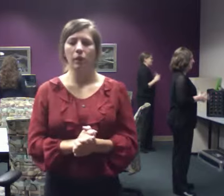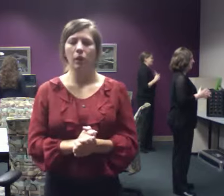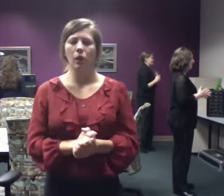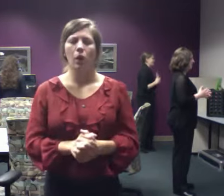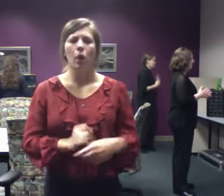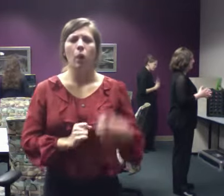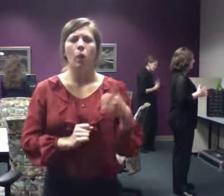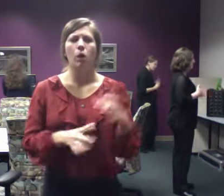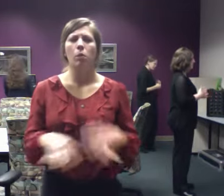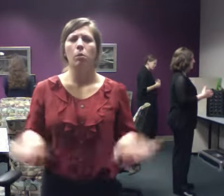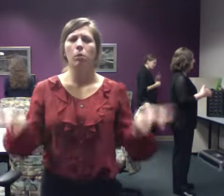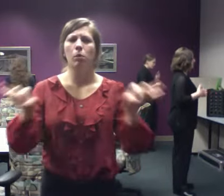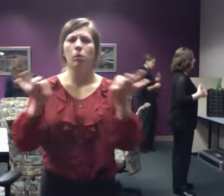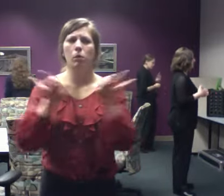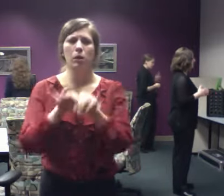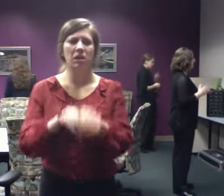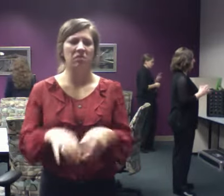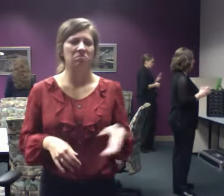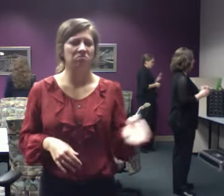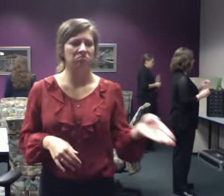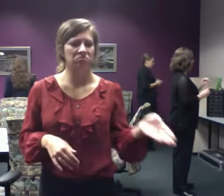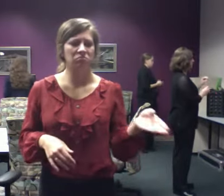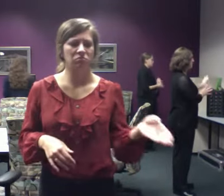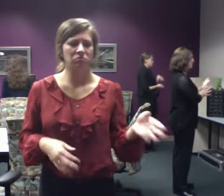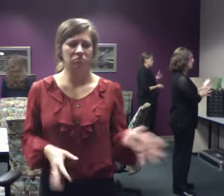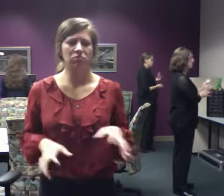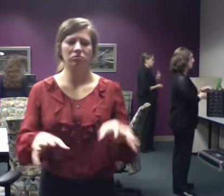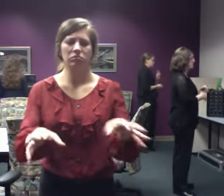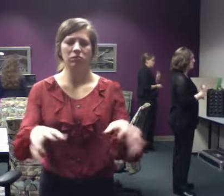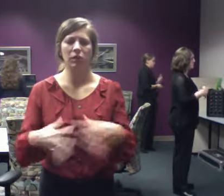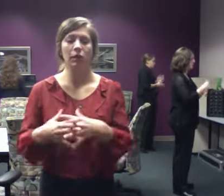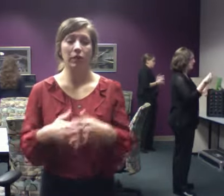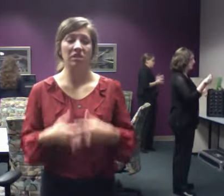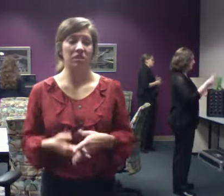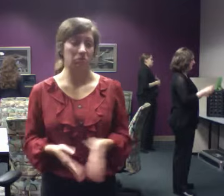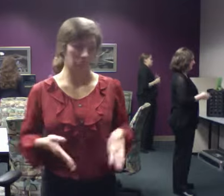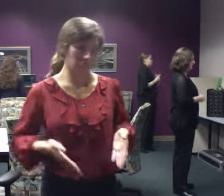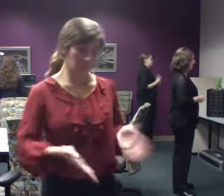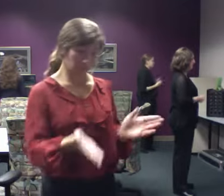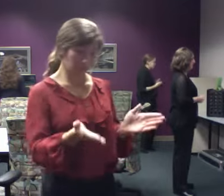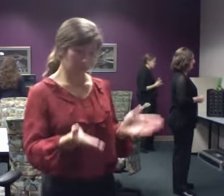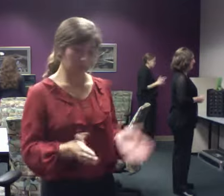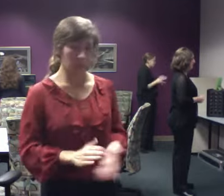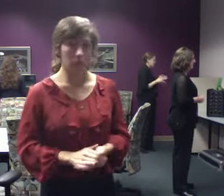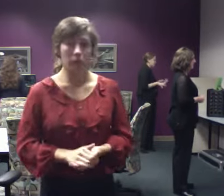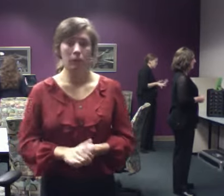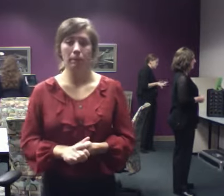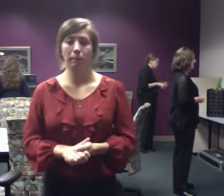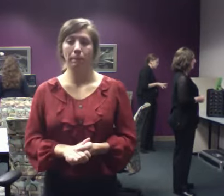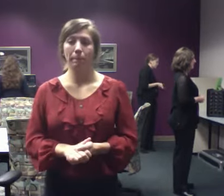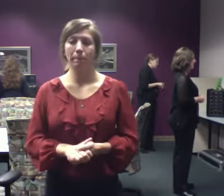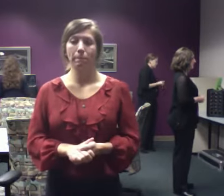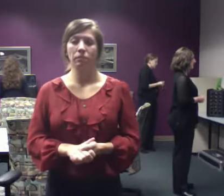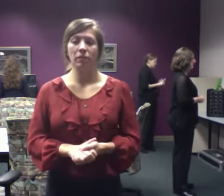was they had wholesale, should I say, confiscation of industrial